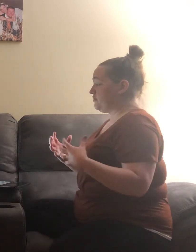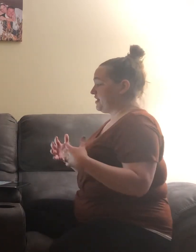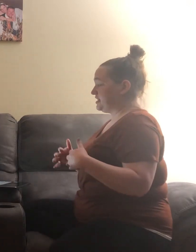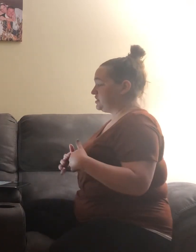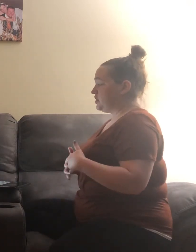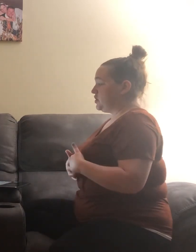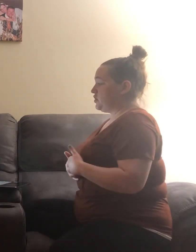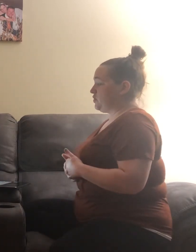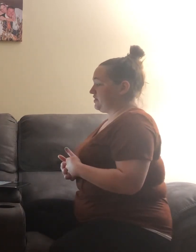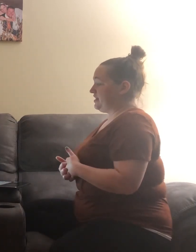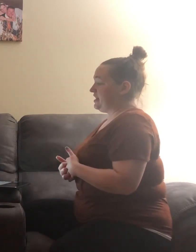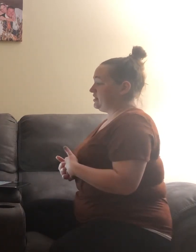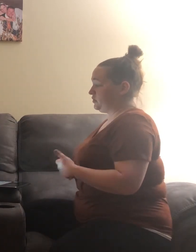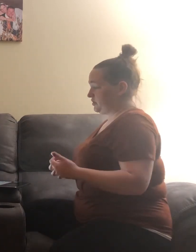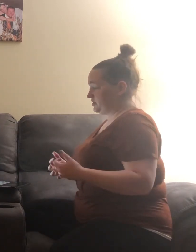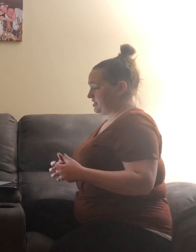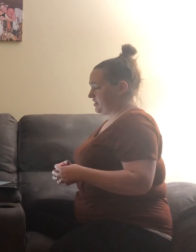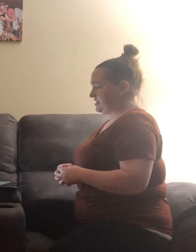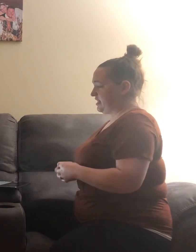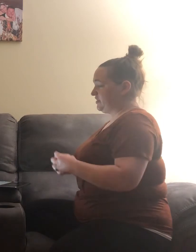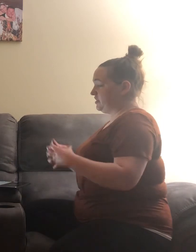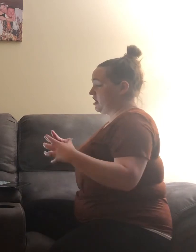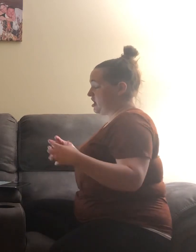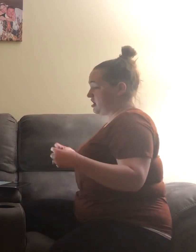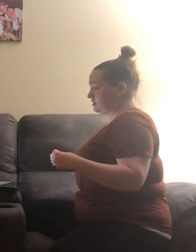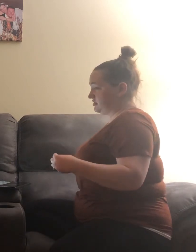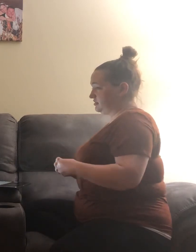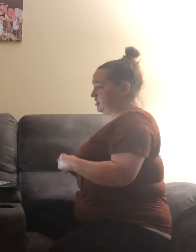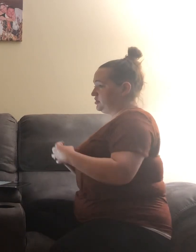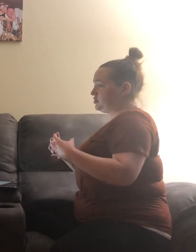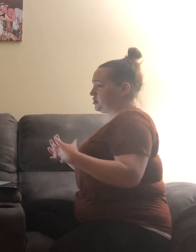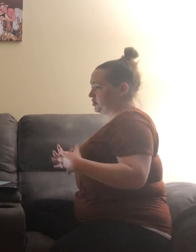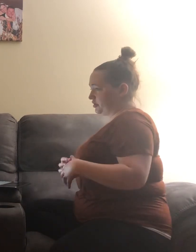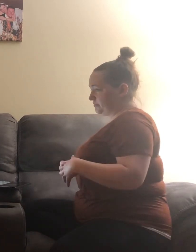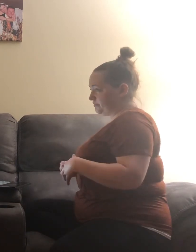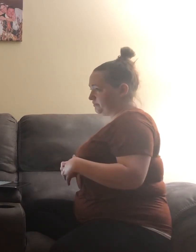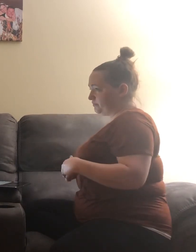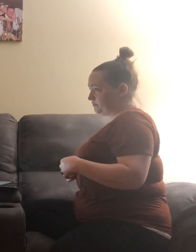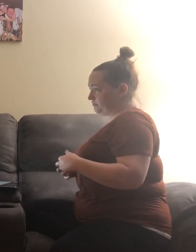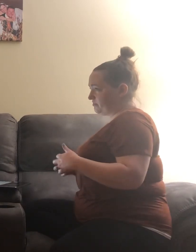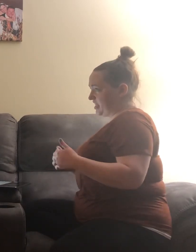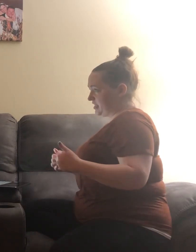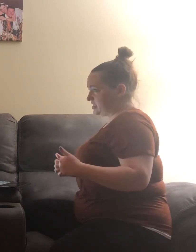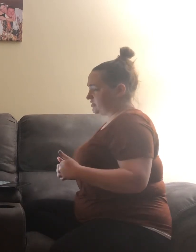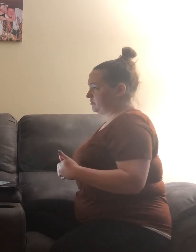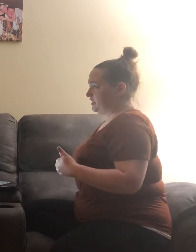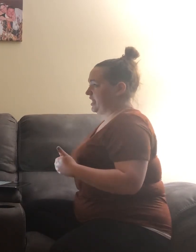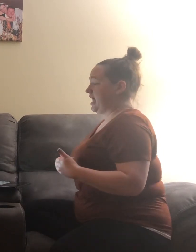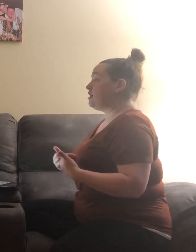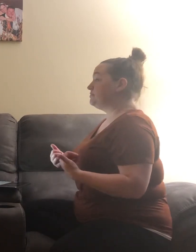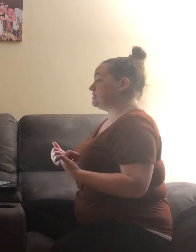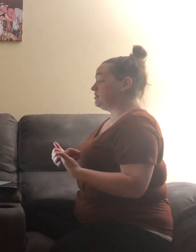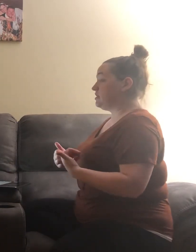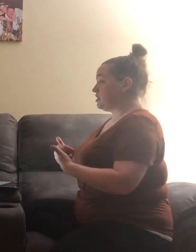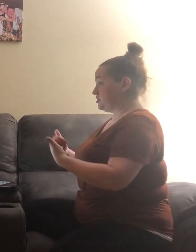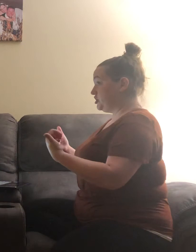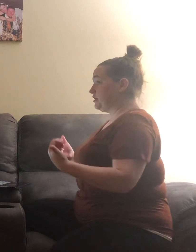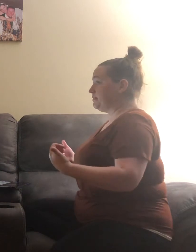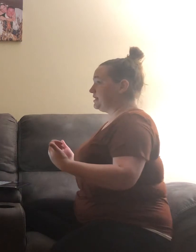Flovent or the inhaled corticosteroid as kind of a long-term thing. It helps long-term, but it doesn't